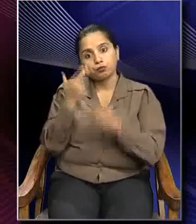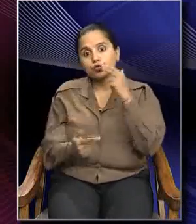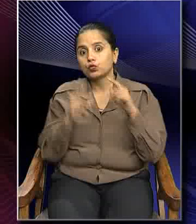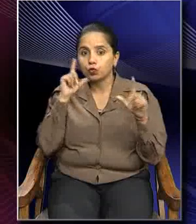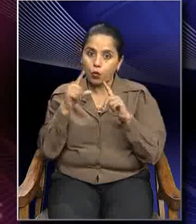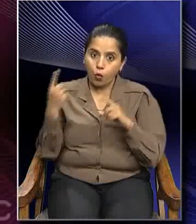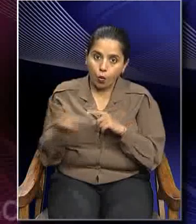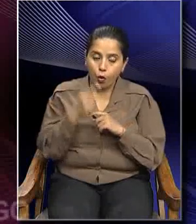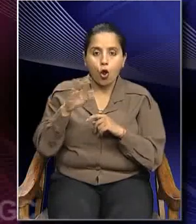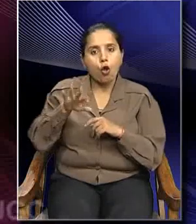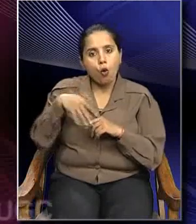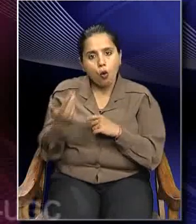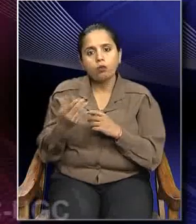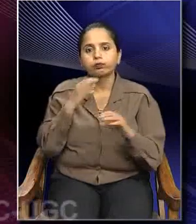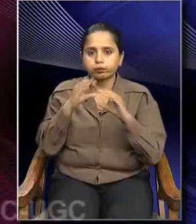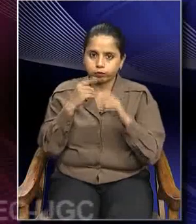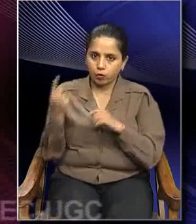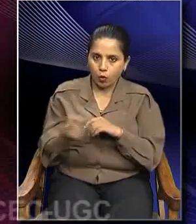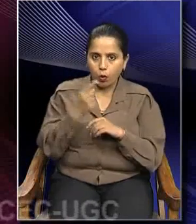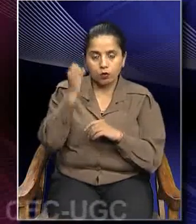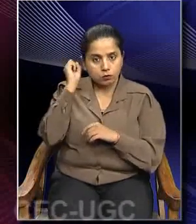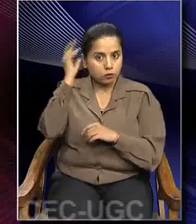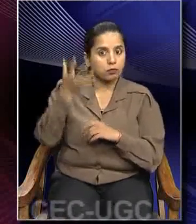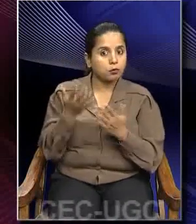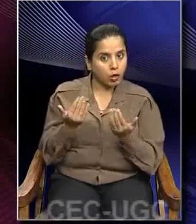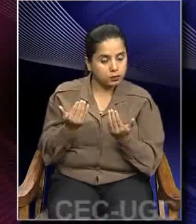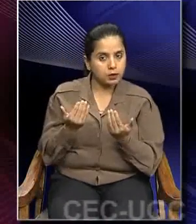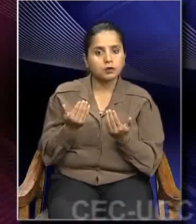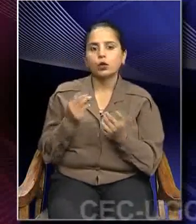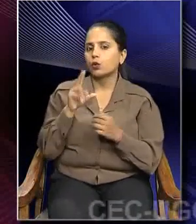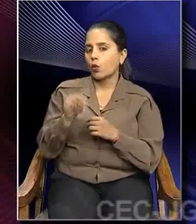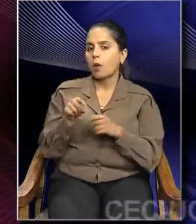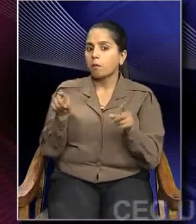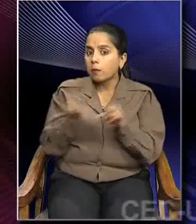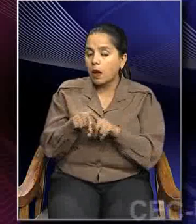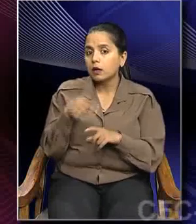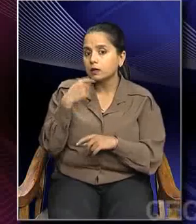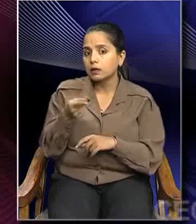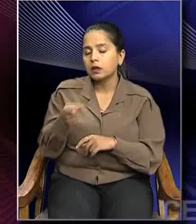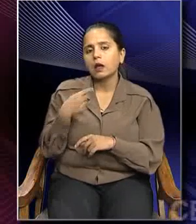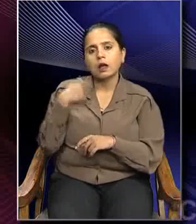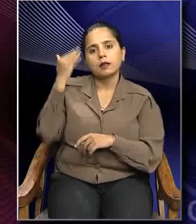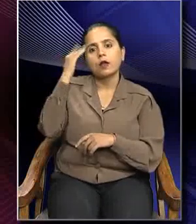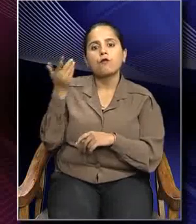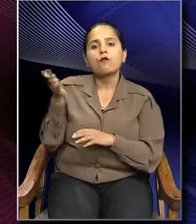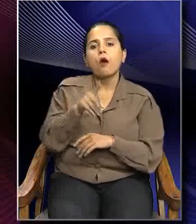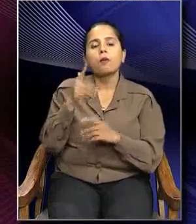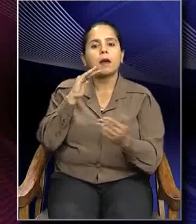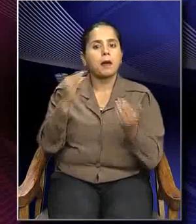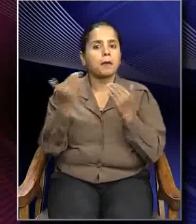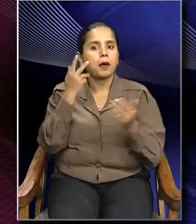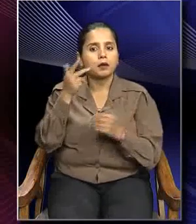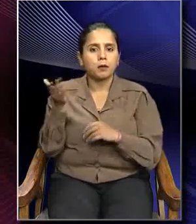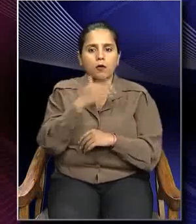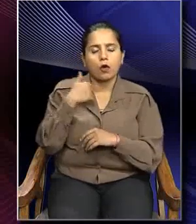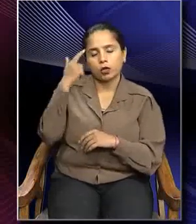or verbal. It cannot have a verbal cognition. Neither it can be known from comparison or